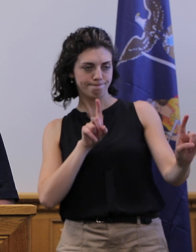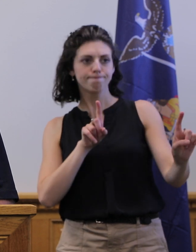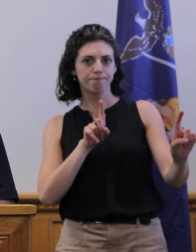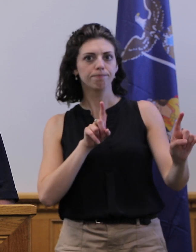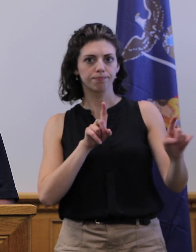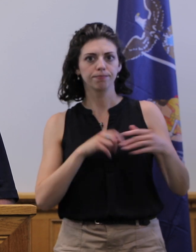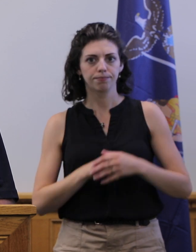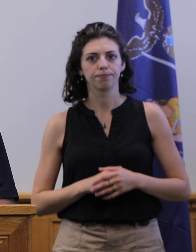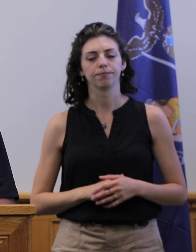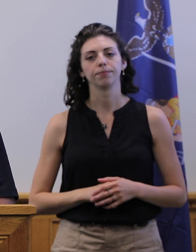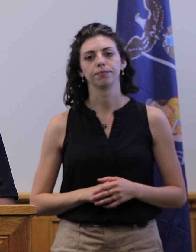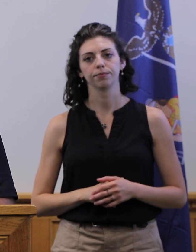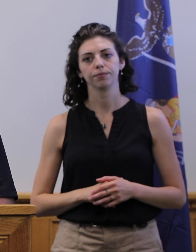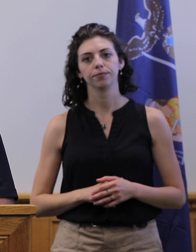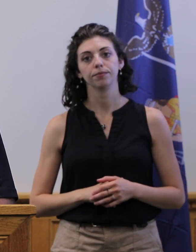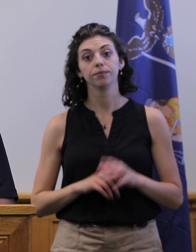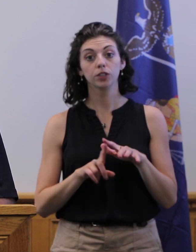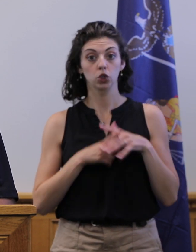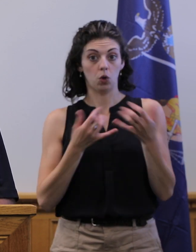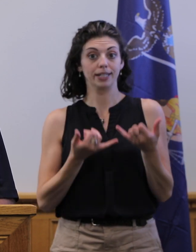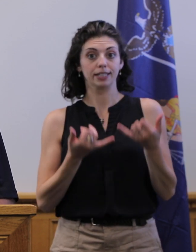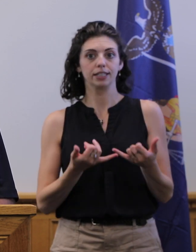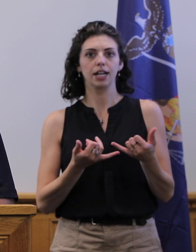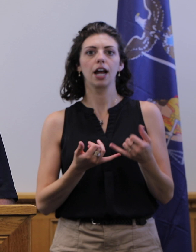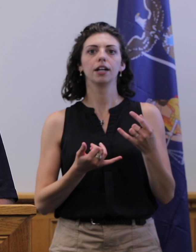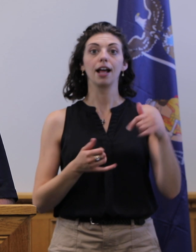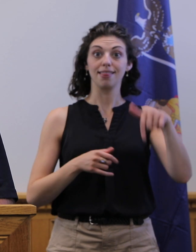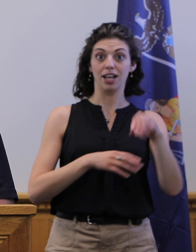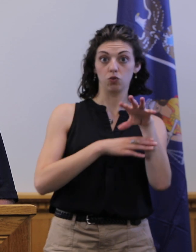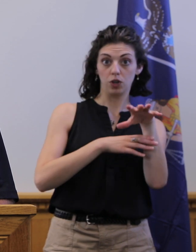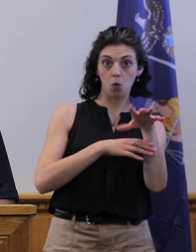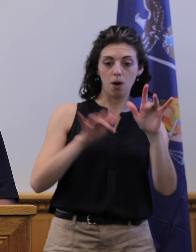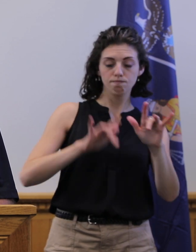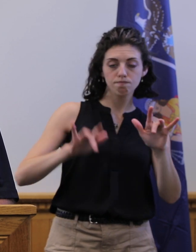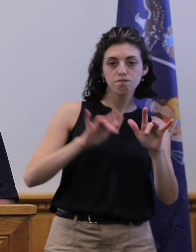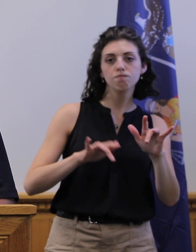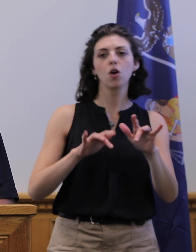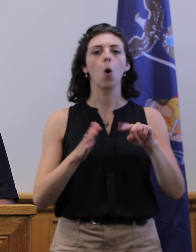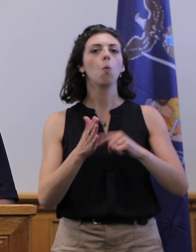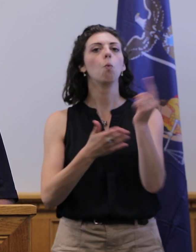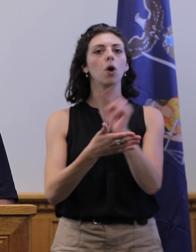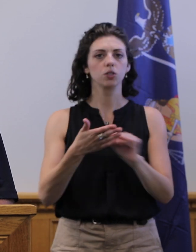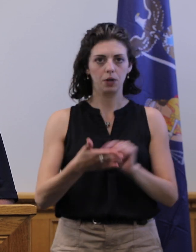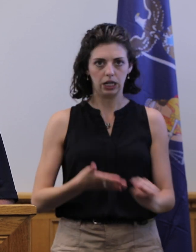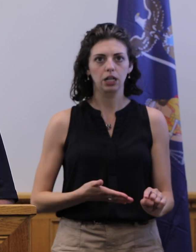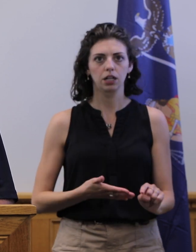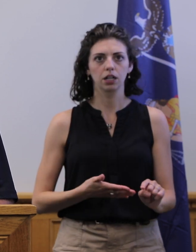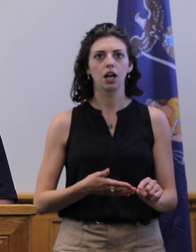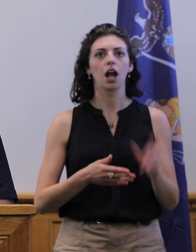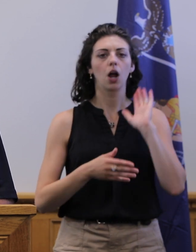whenever possible. Starting today, we will record our informational videos once a week and release them only on